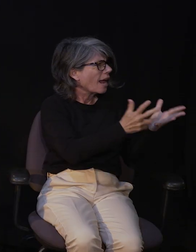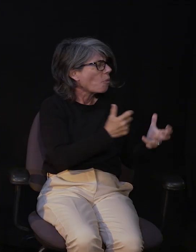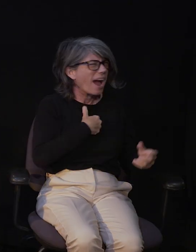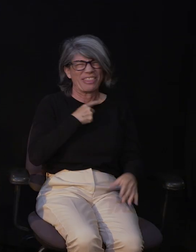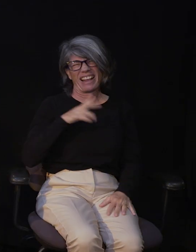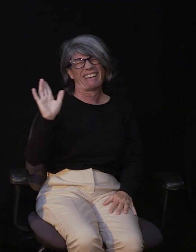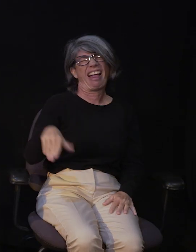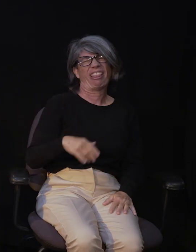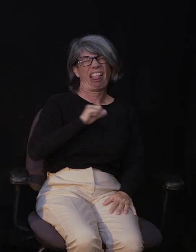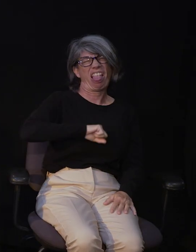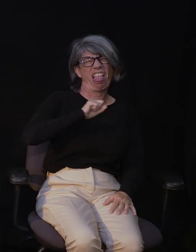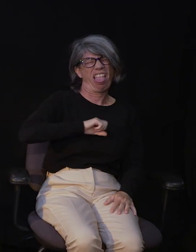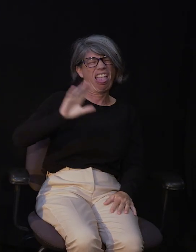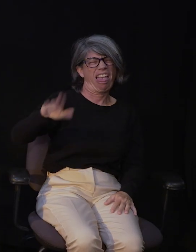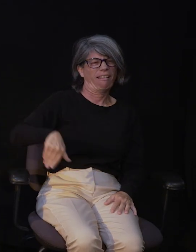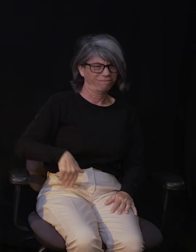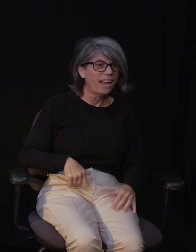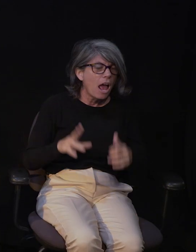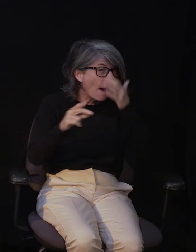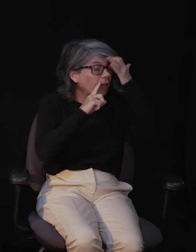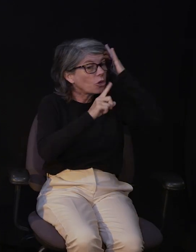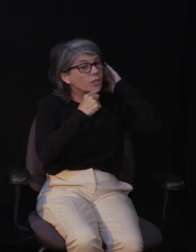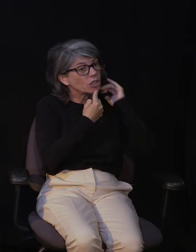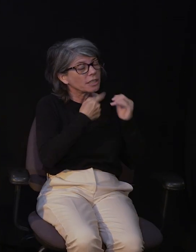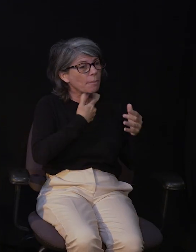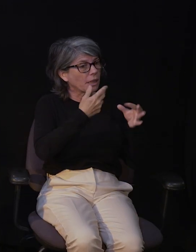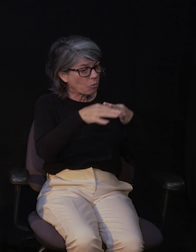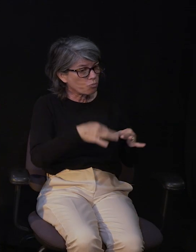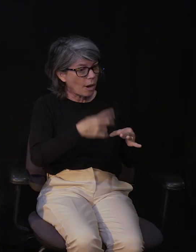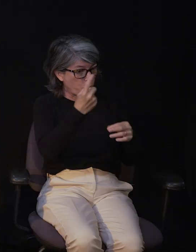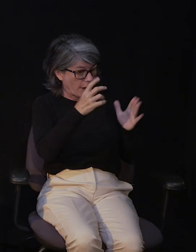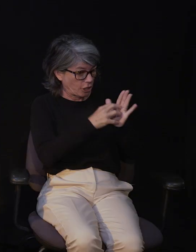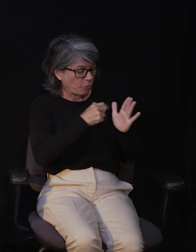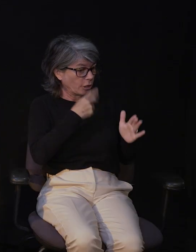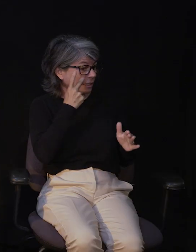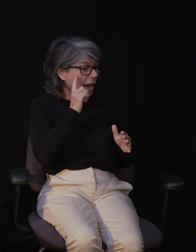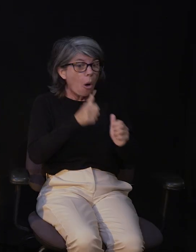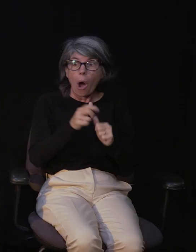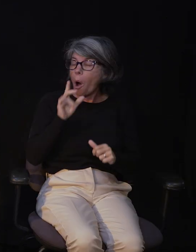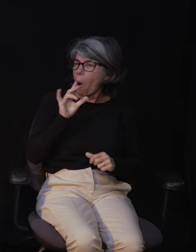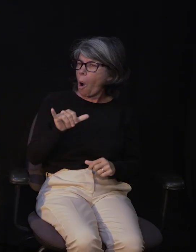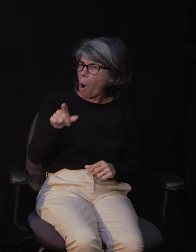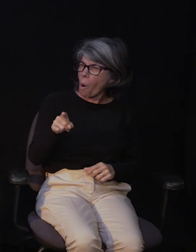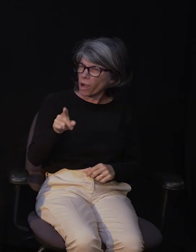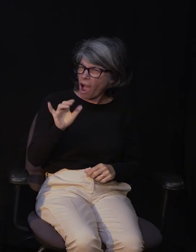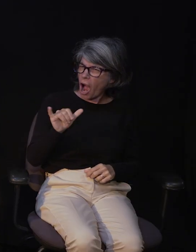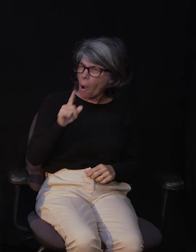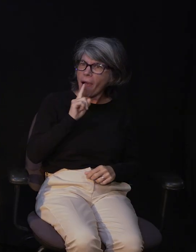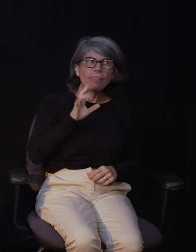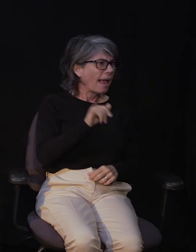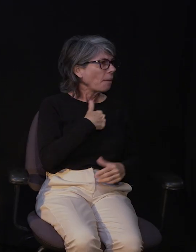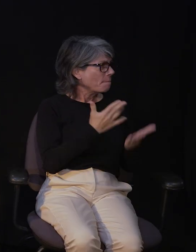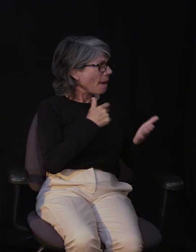oh, yeah. And I went, let me just write a chapter and see what you think. And I wrote a chapter, they're like, oh. And it's like,